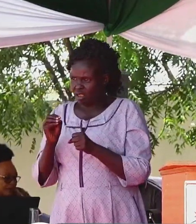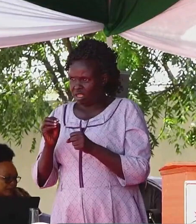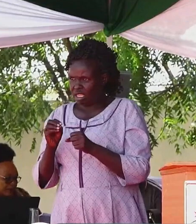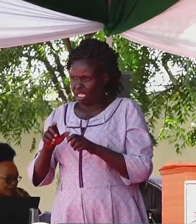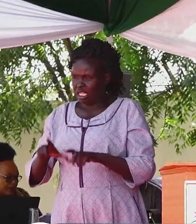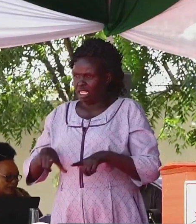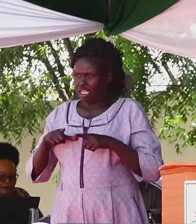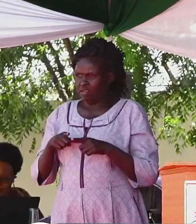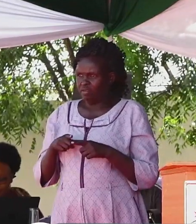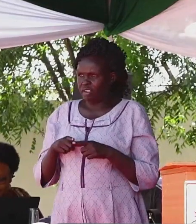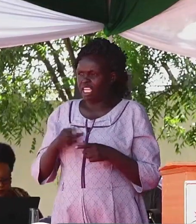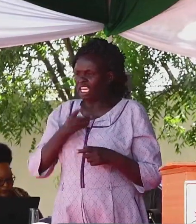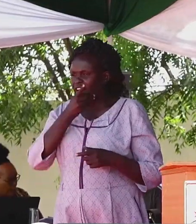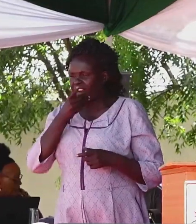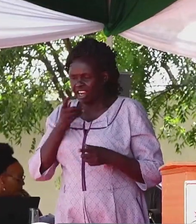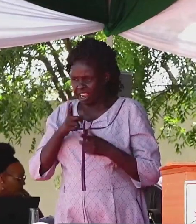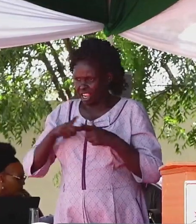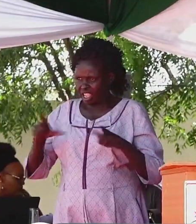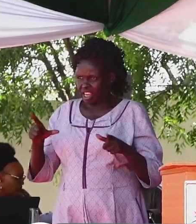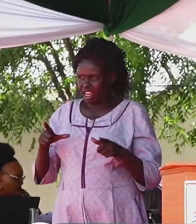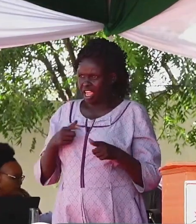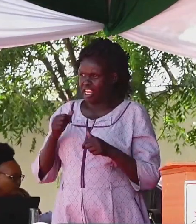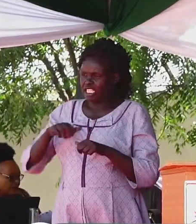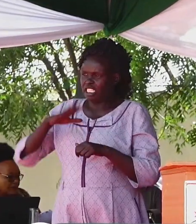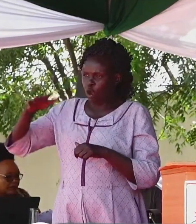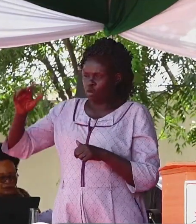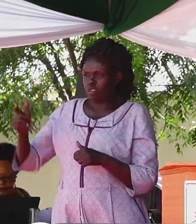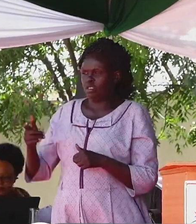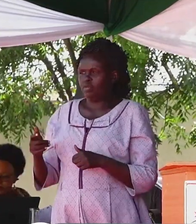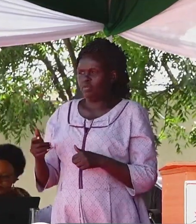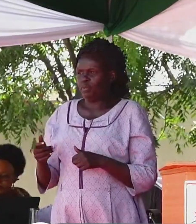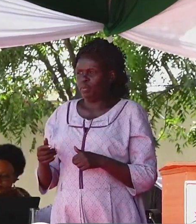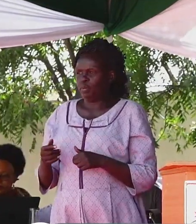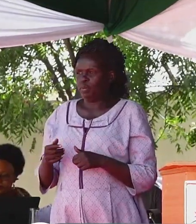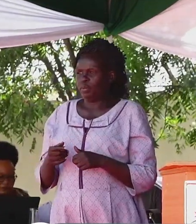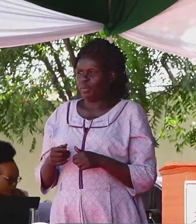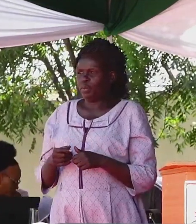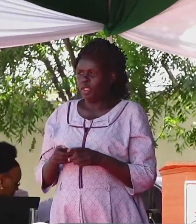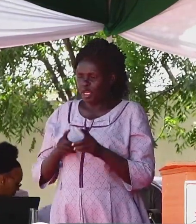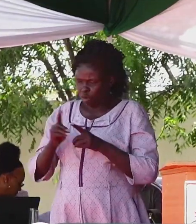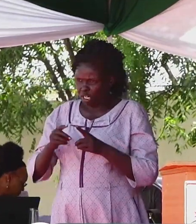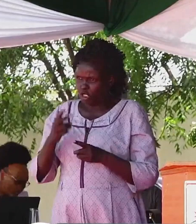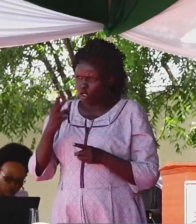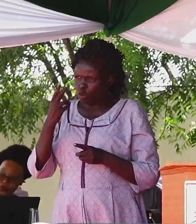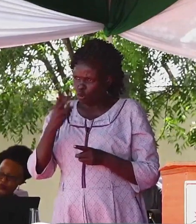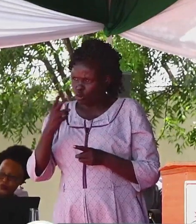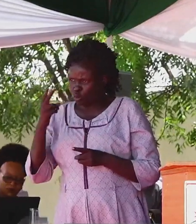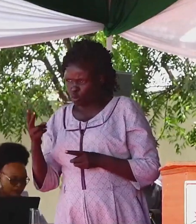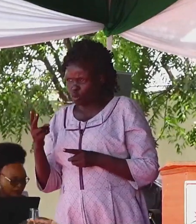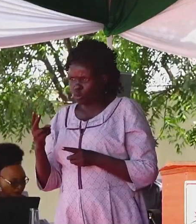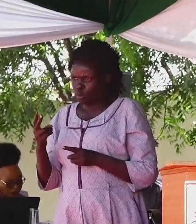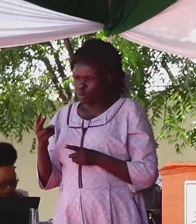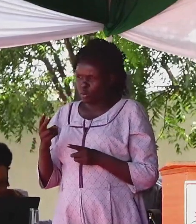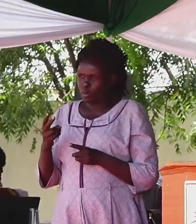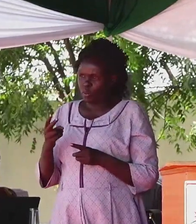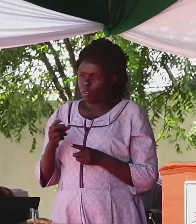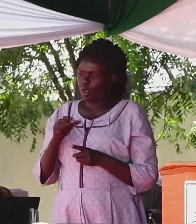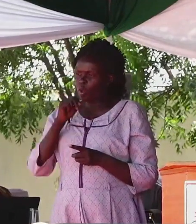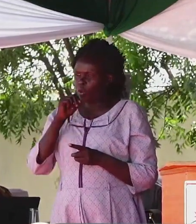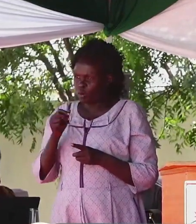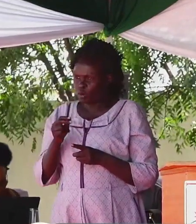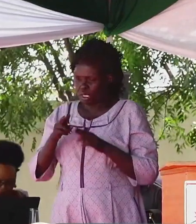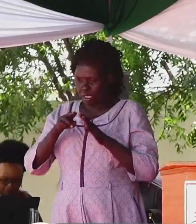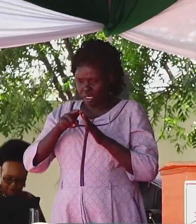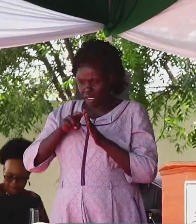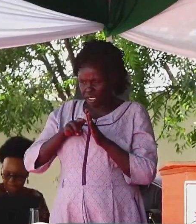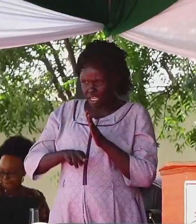in urban. The Health Demographic Survey 2022 notes progress in the reduction of